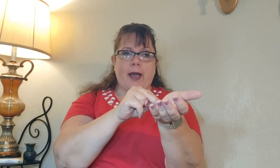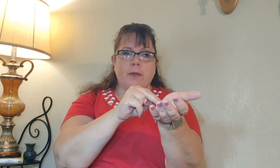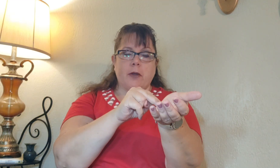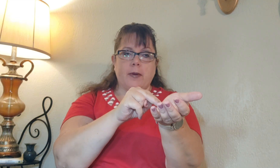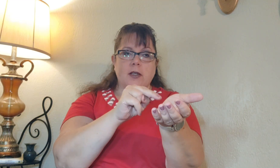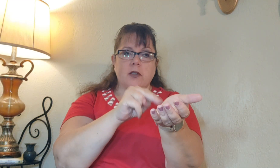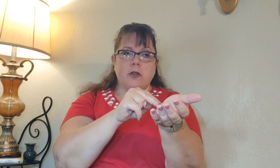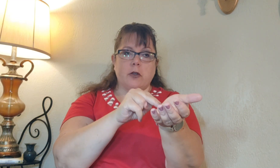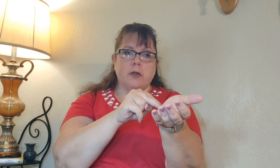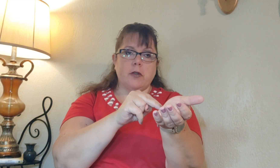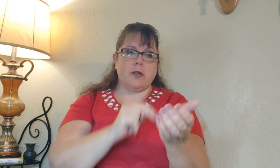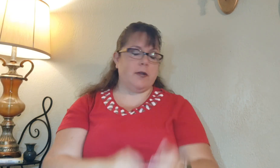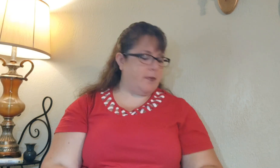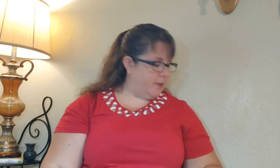tap the rest, nurse.